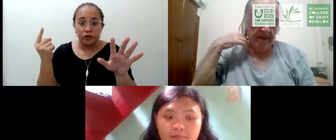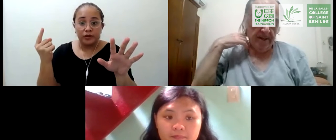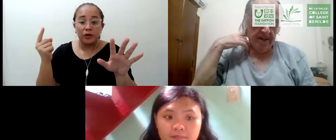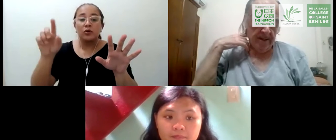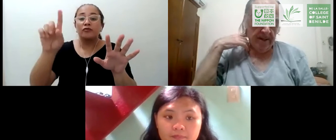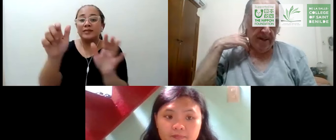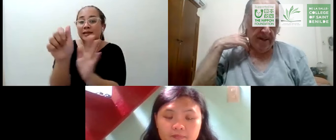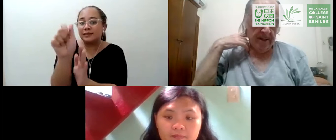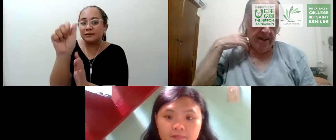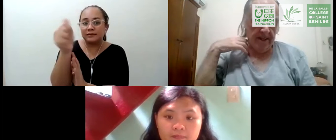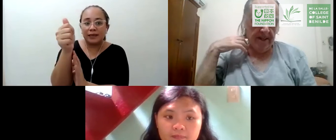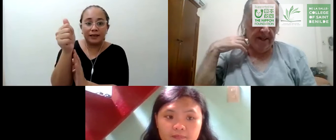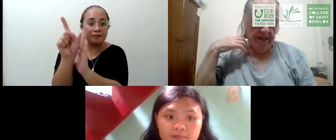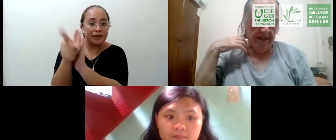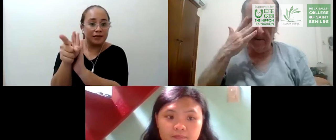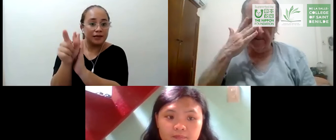10-minute break